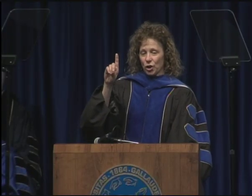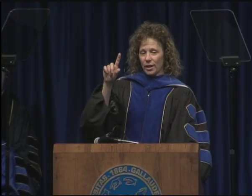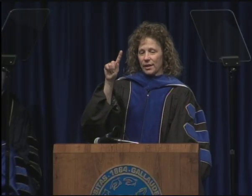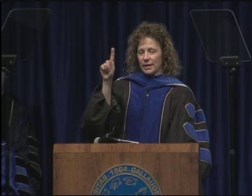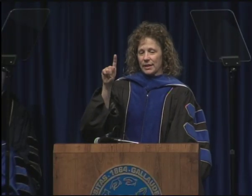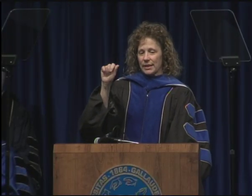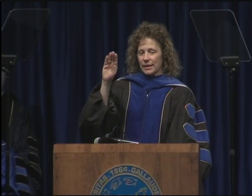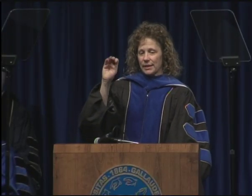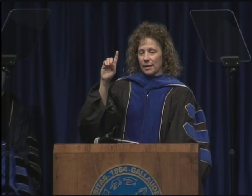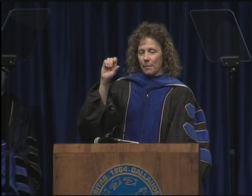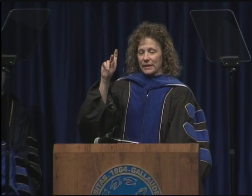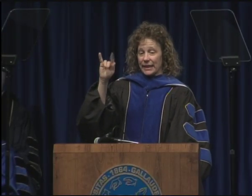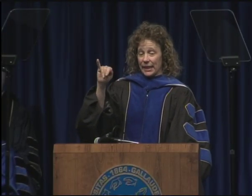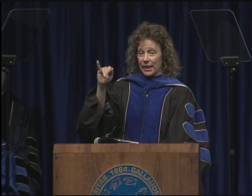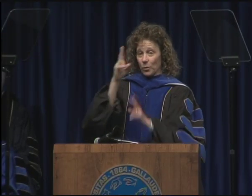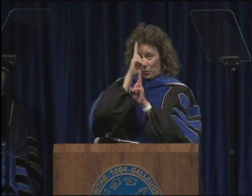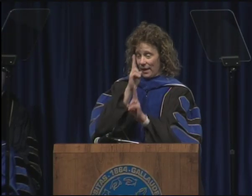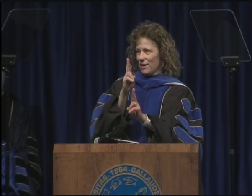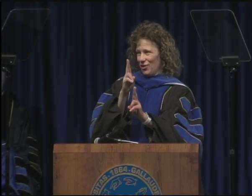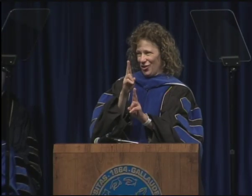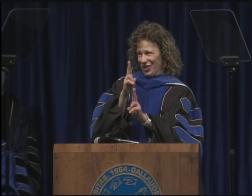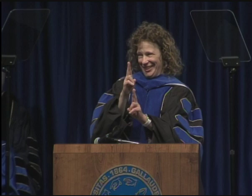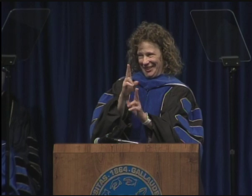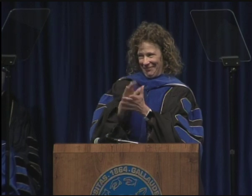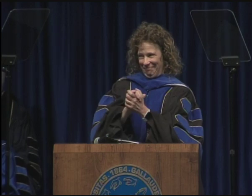Richard Zabelski with honors.